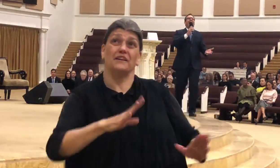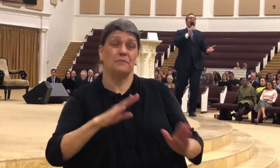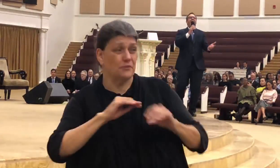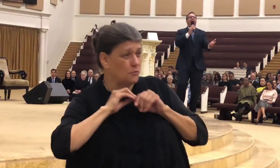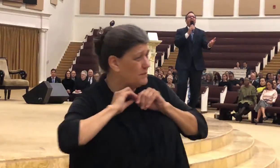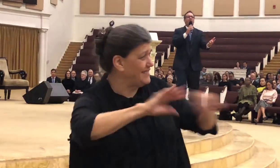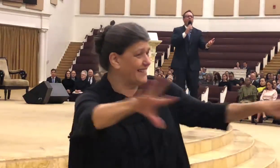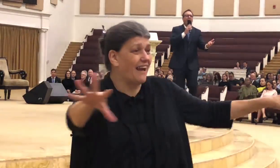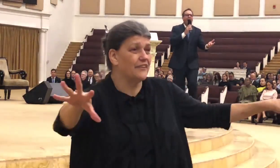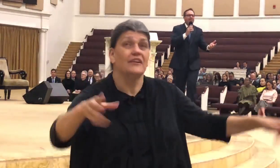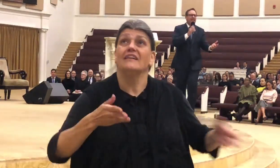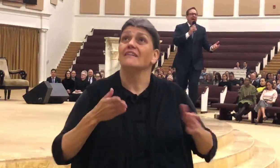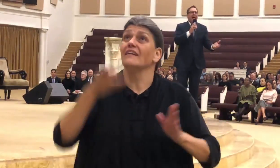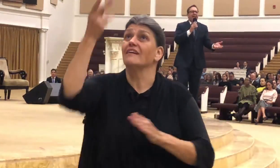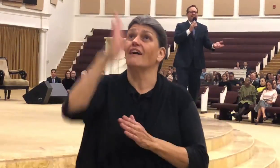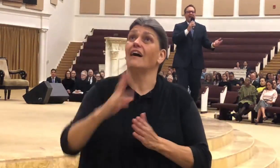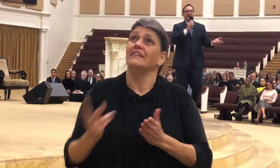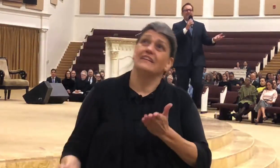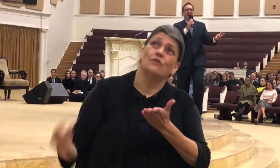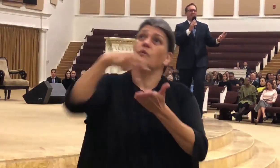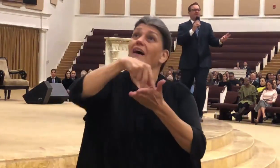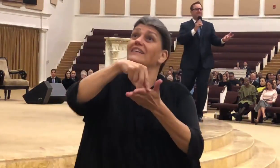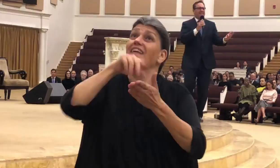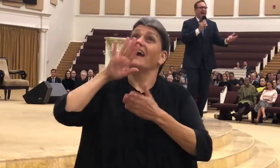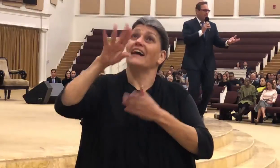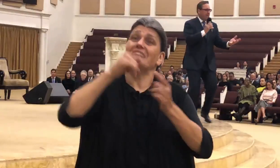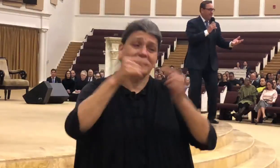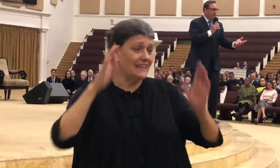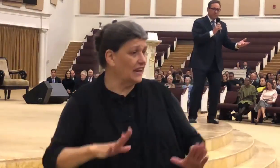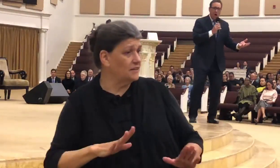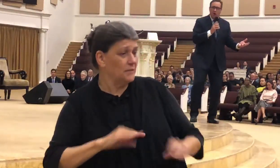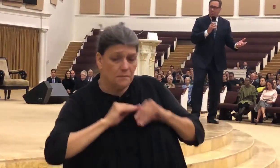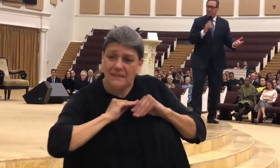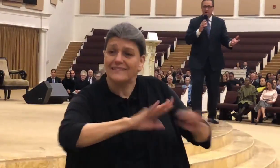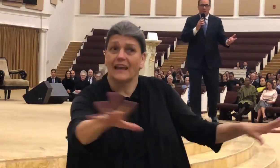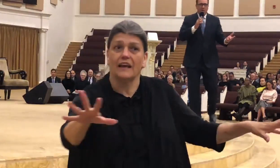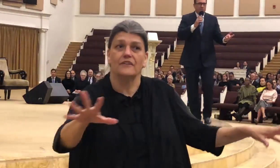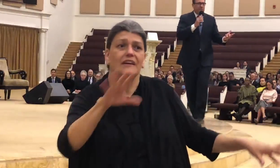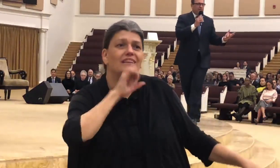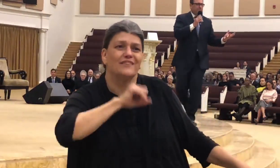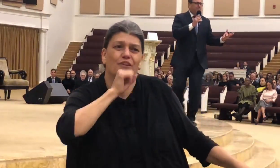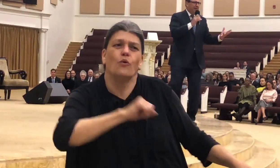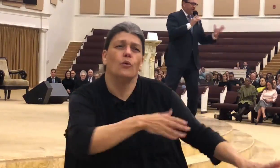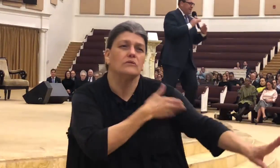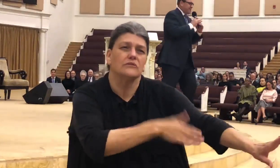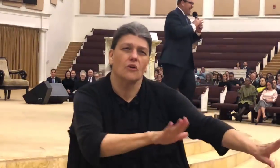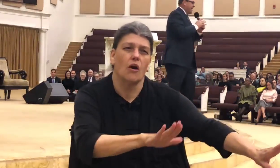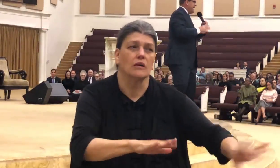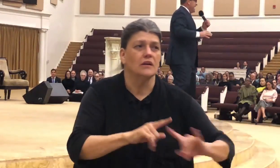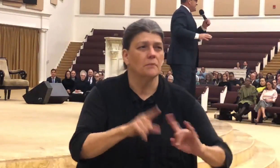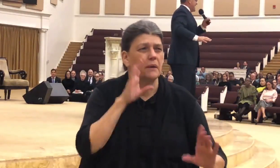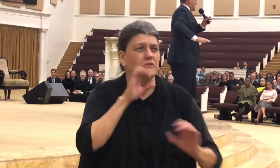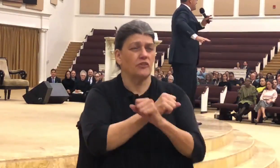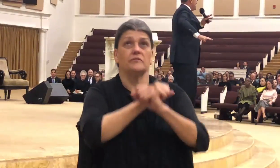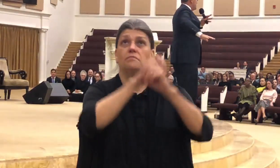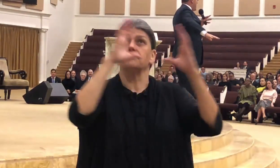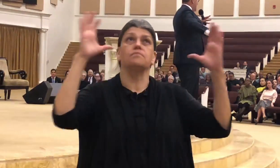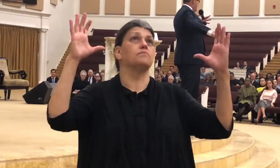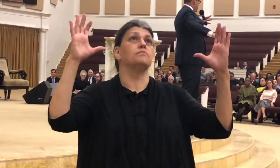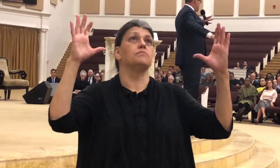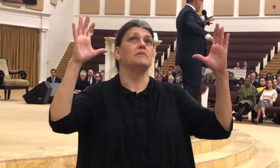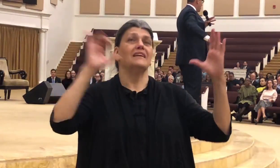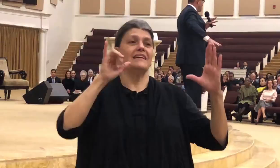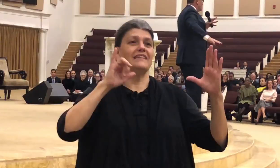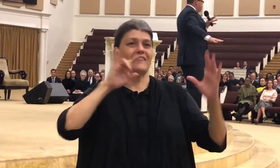Let God arise and his enemies be scattered. Remember that old song? Just picture, it's like